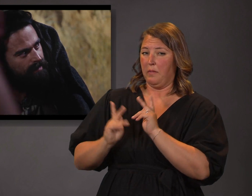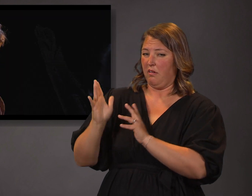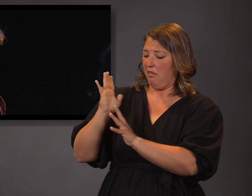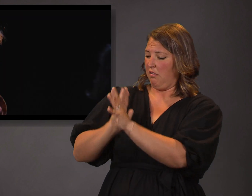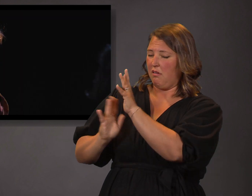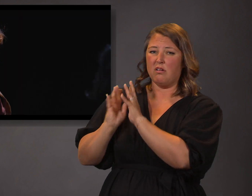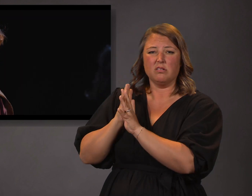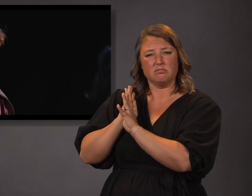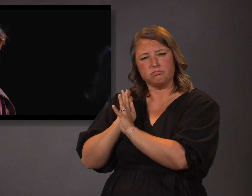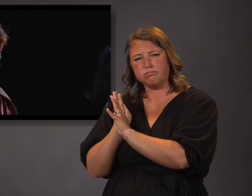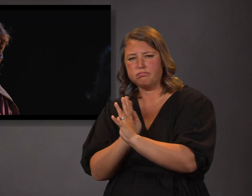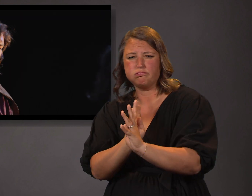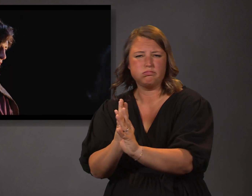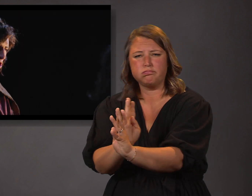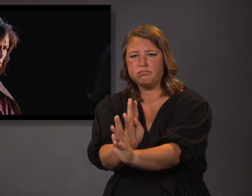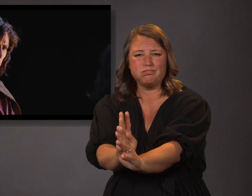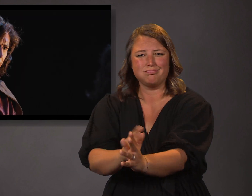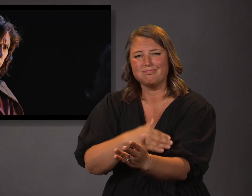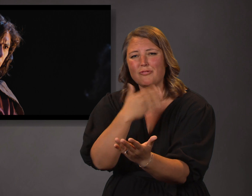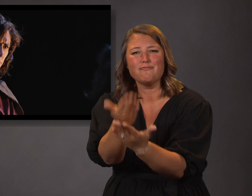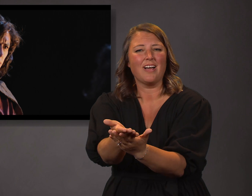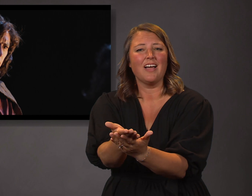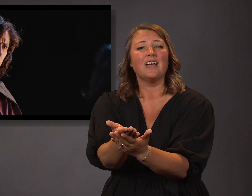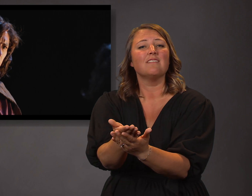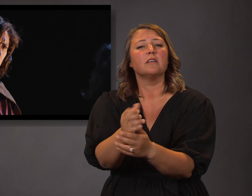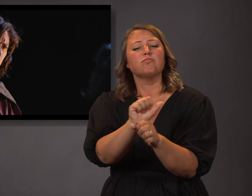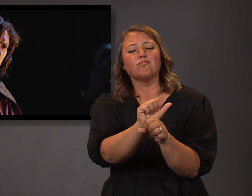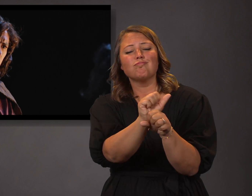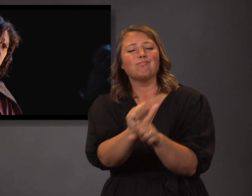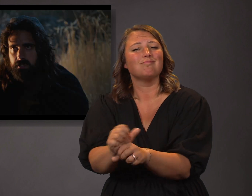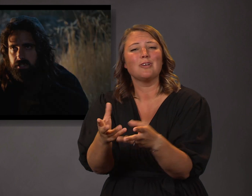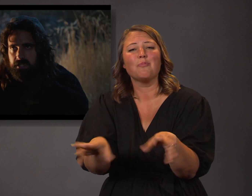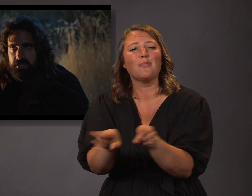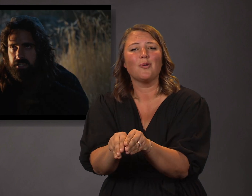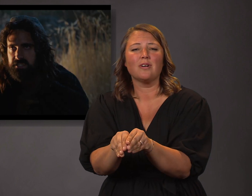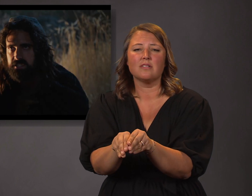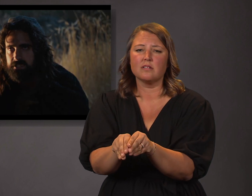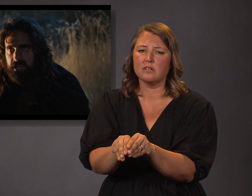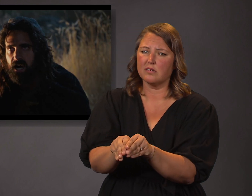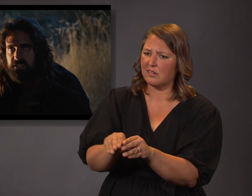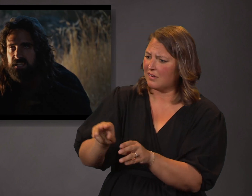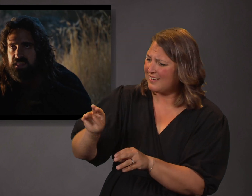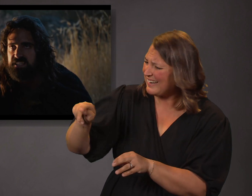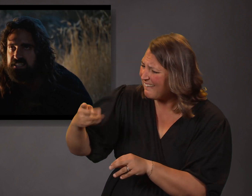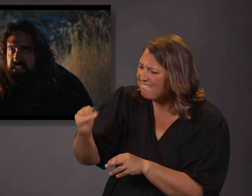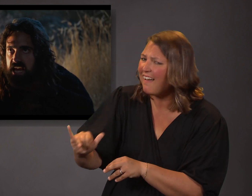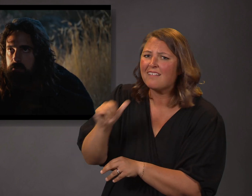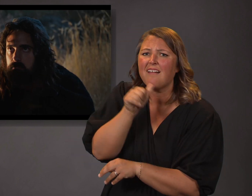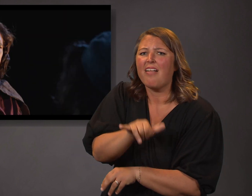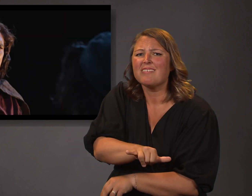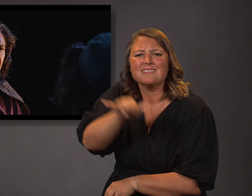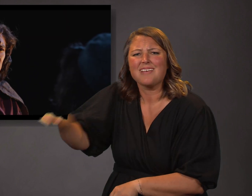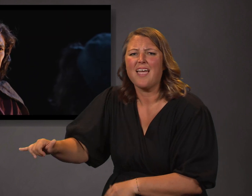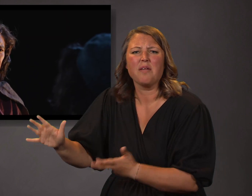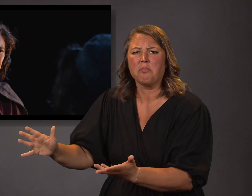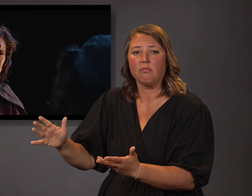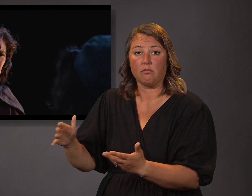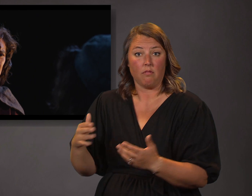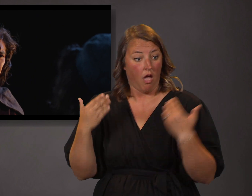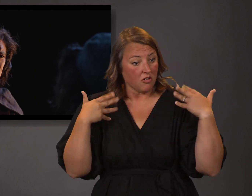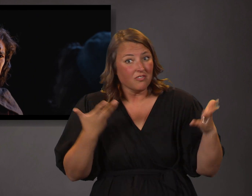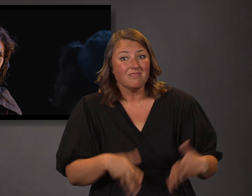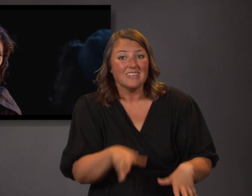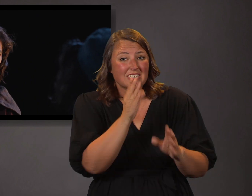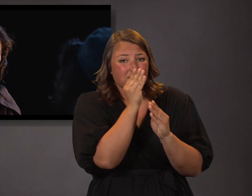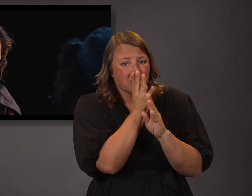our fathers came through out of captivity on dry ground. Nephi, this is not the same. An angel has